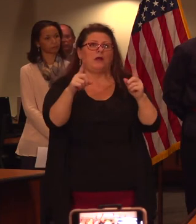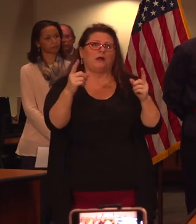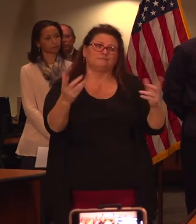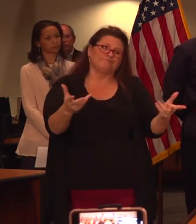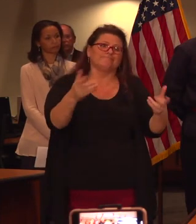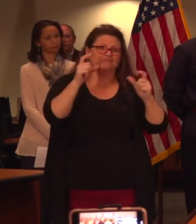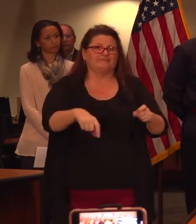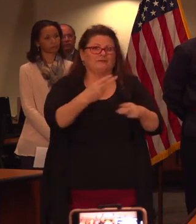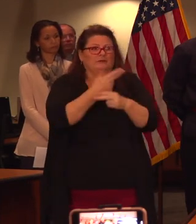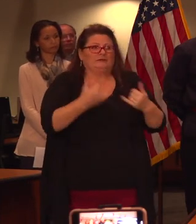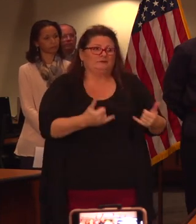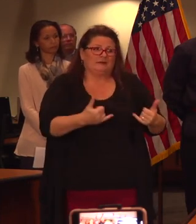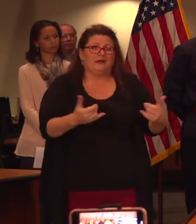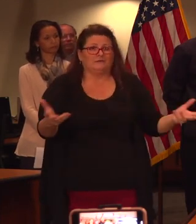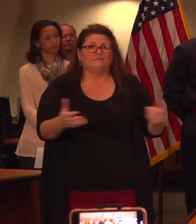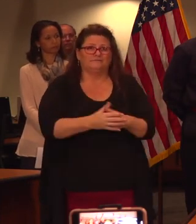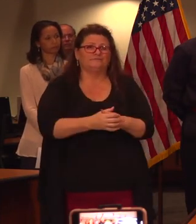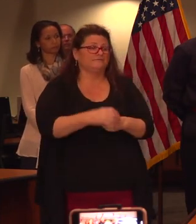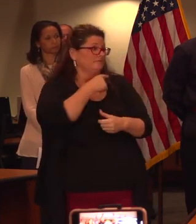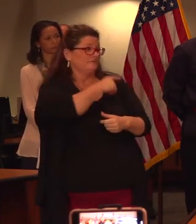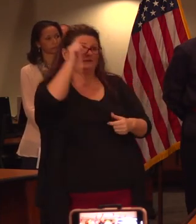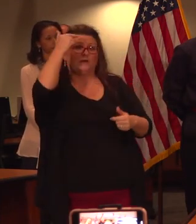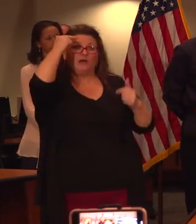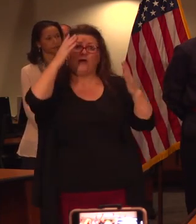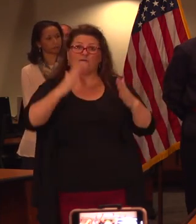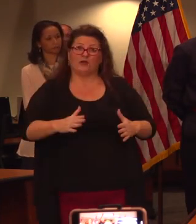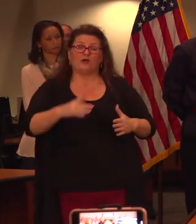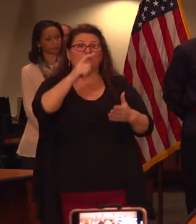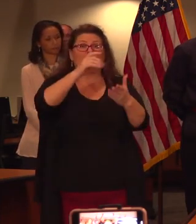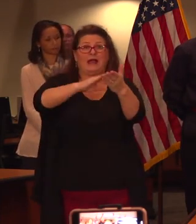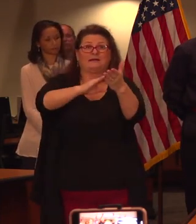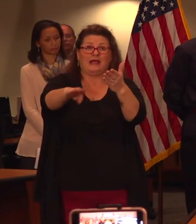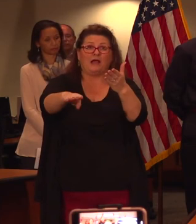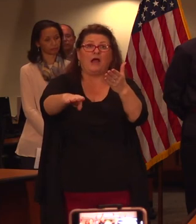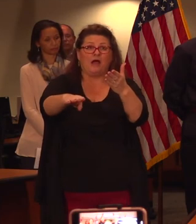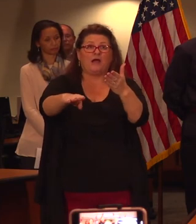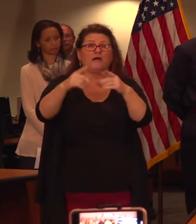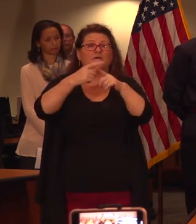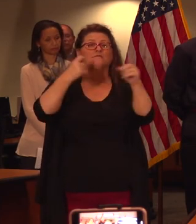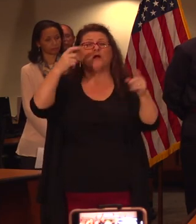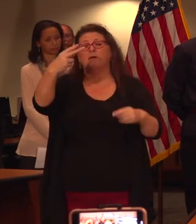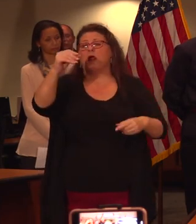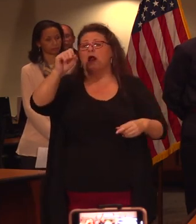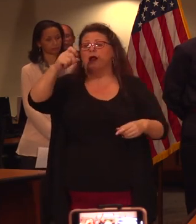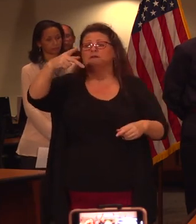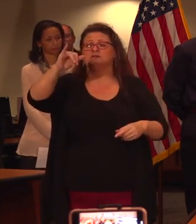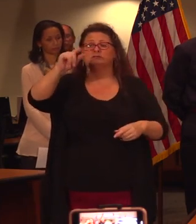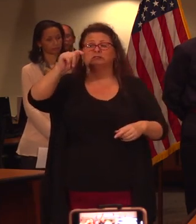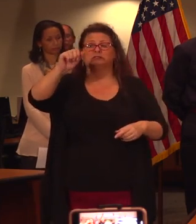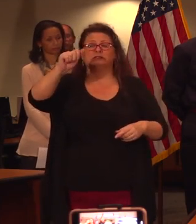of our companies are aware. The governor did an executive order that allowed people who are laid off, like from our hospitality industry, they get